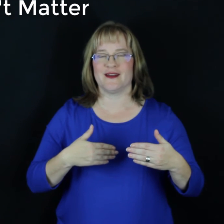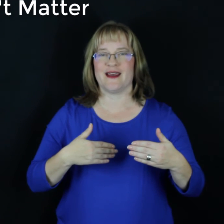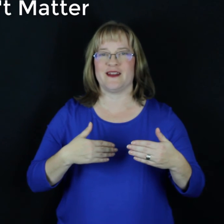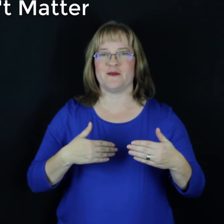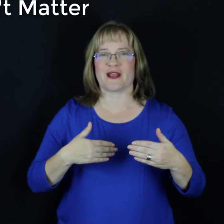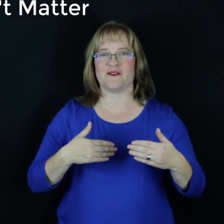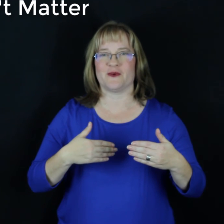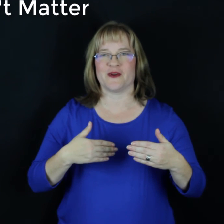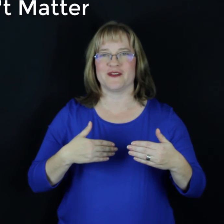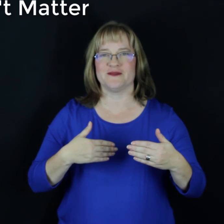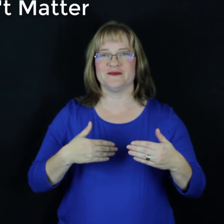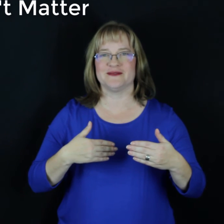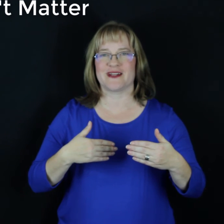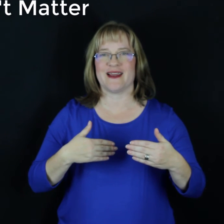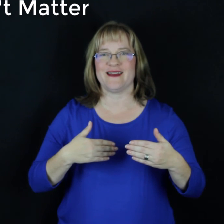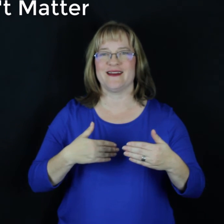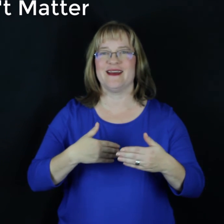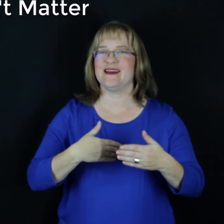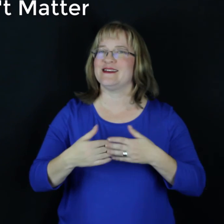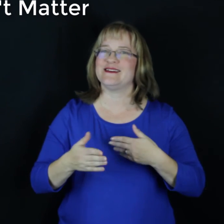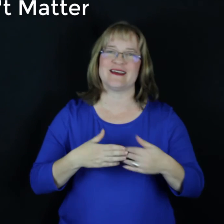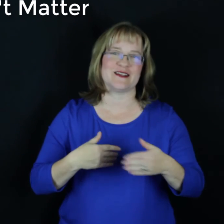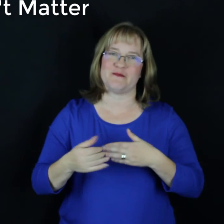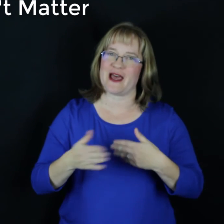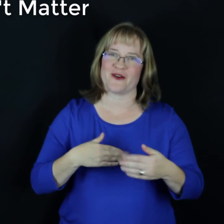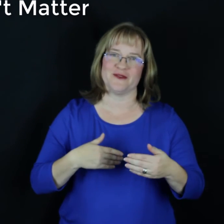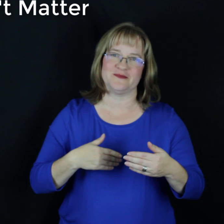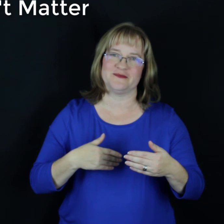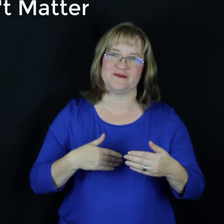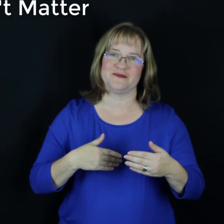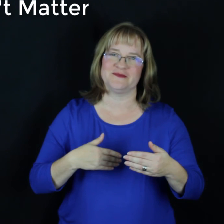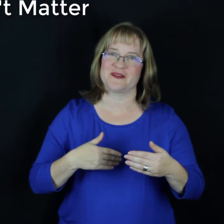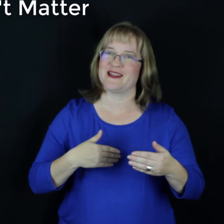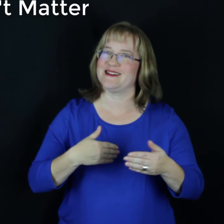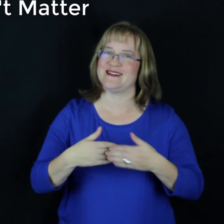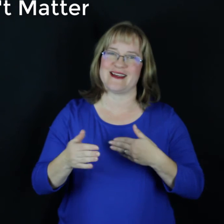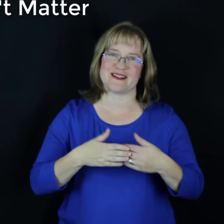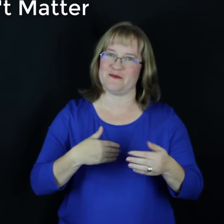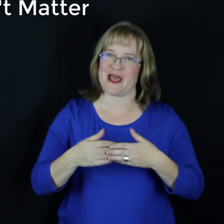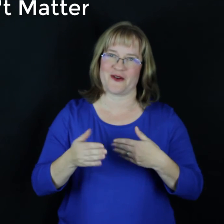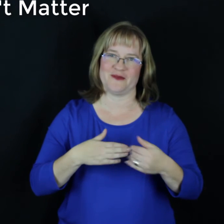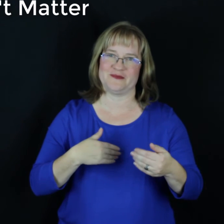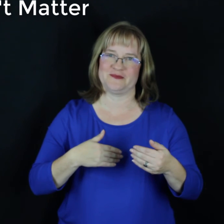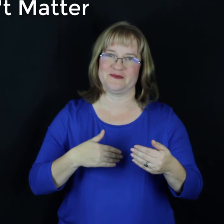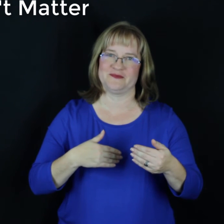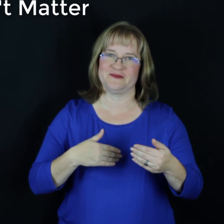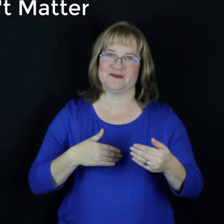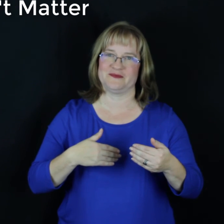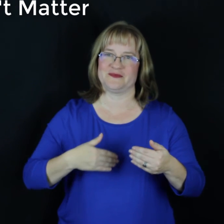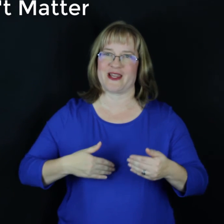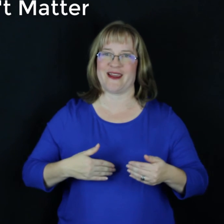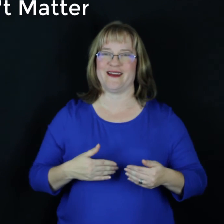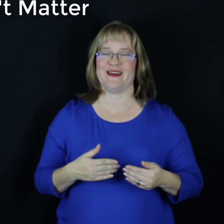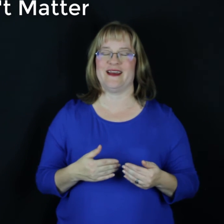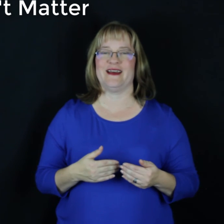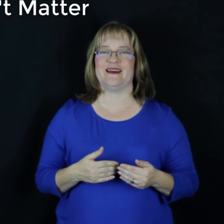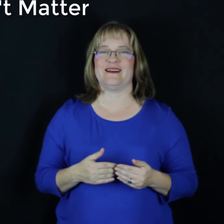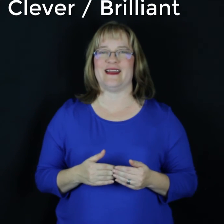and then back and forth. Okay? Doesn't matter. Doesn't matter. Okay?